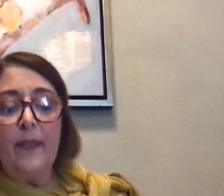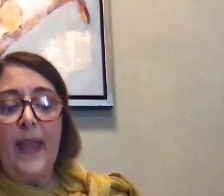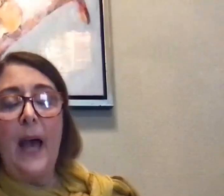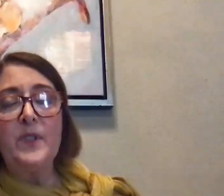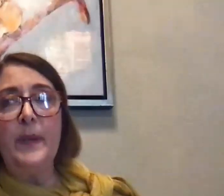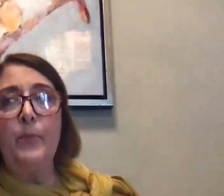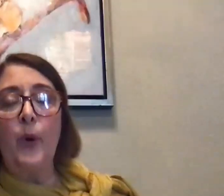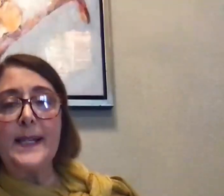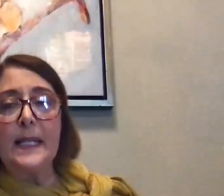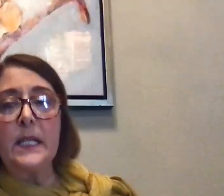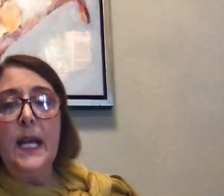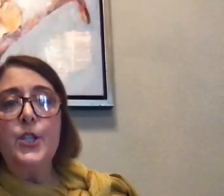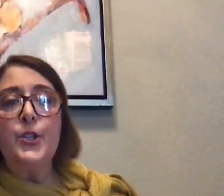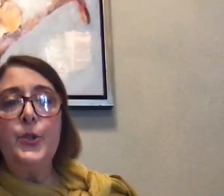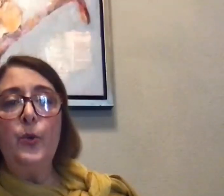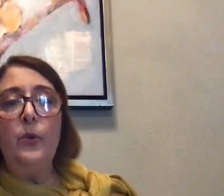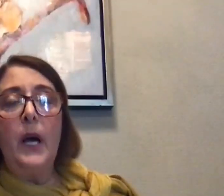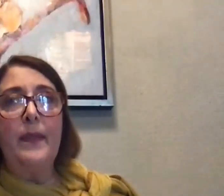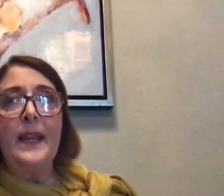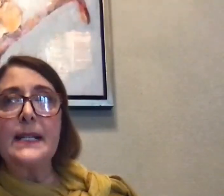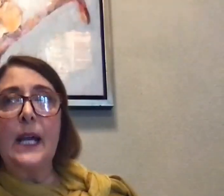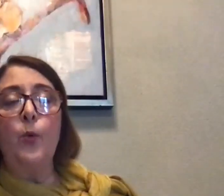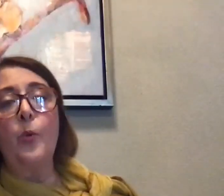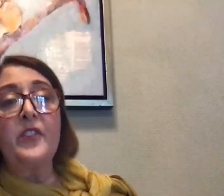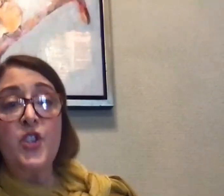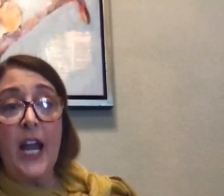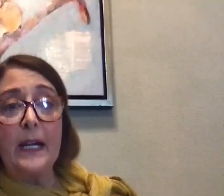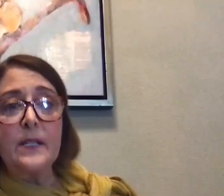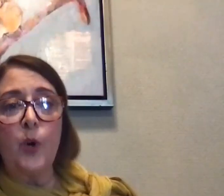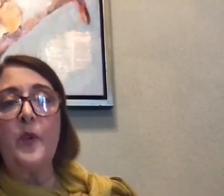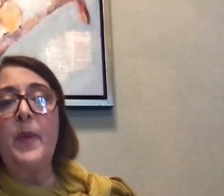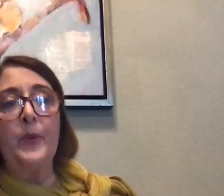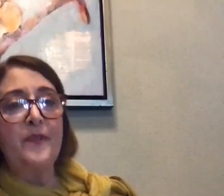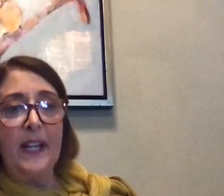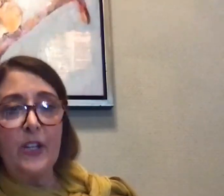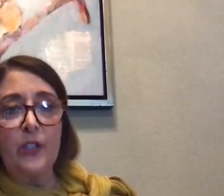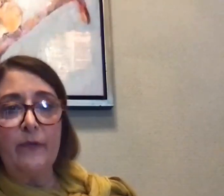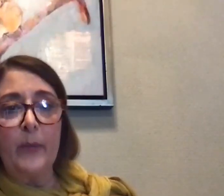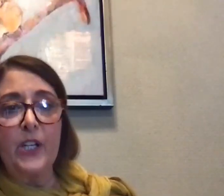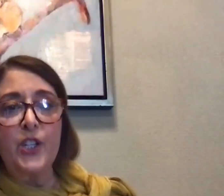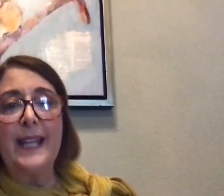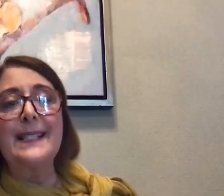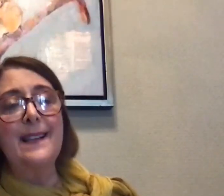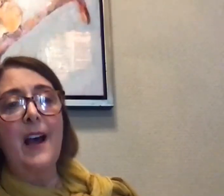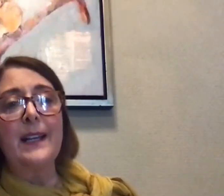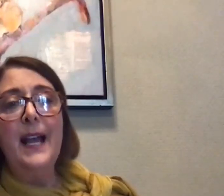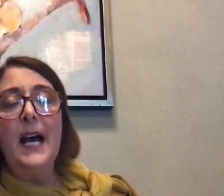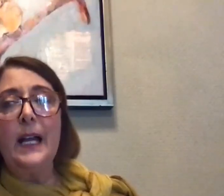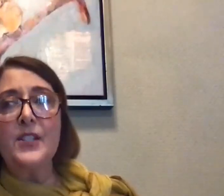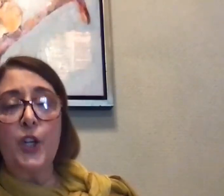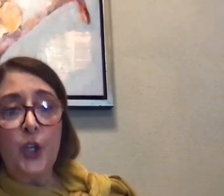when they have to be present to do things like work with checks, work with people's financial information, and it's